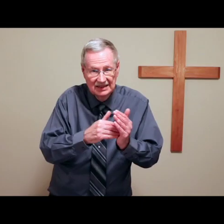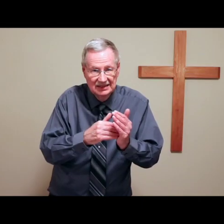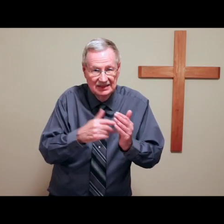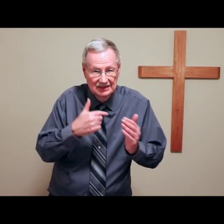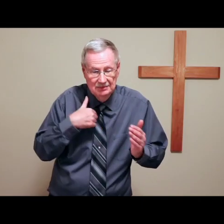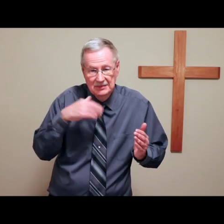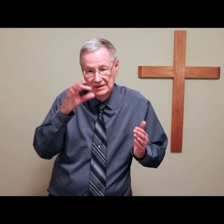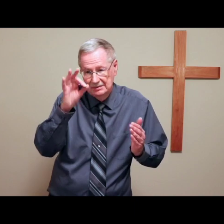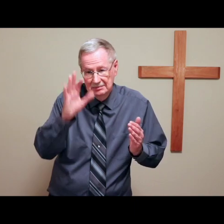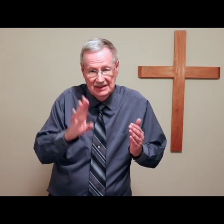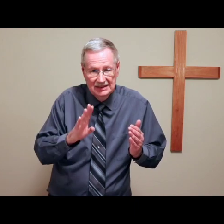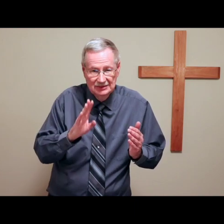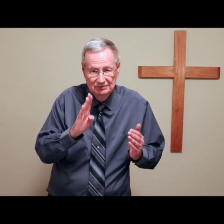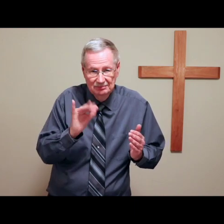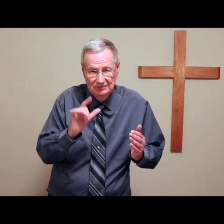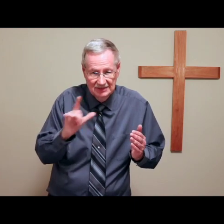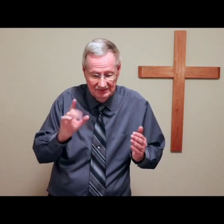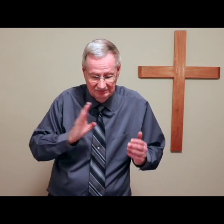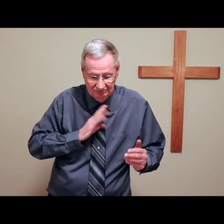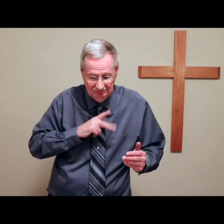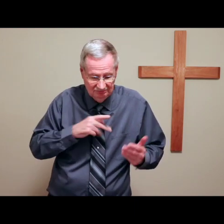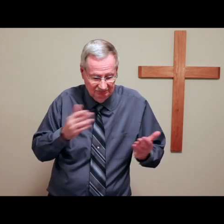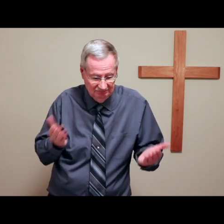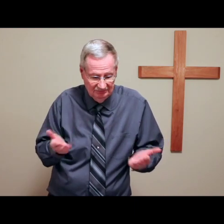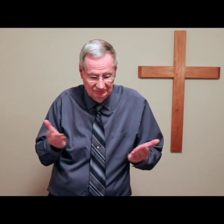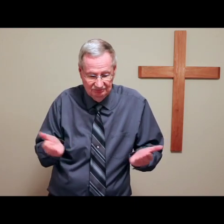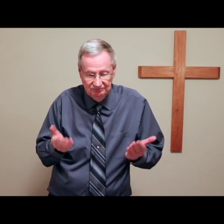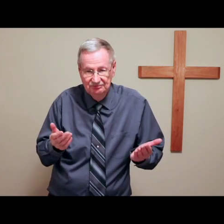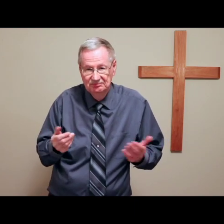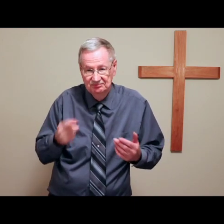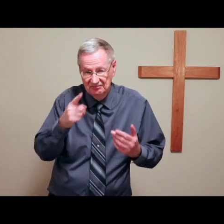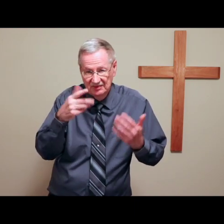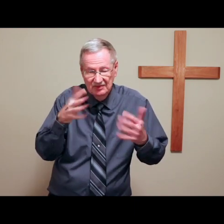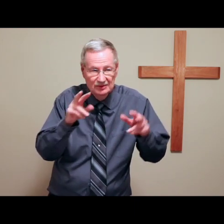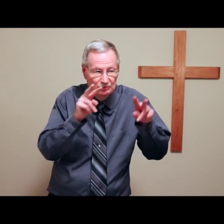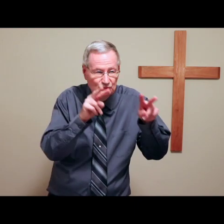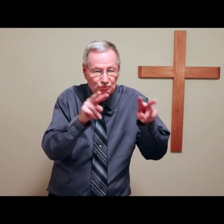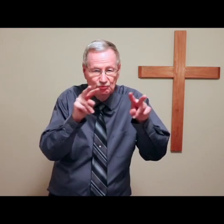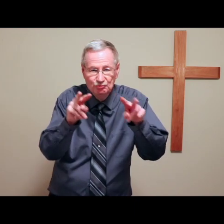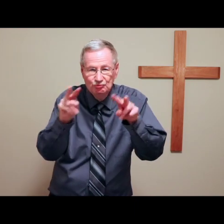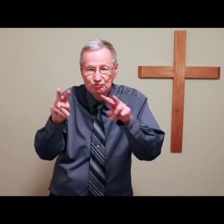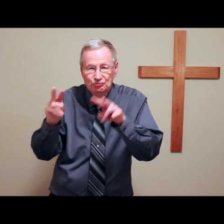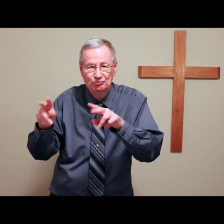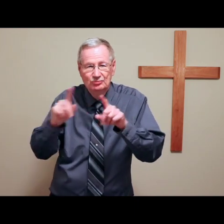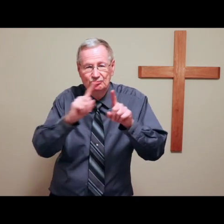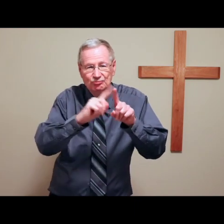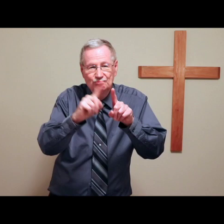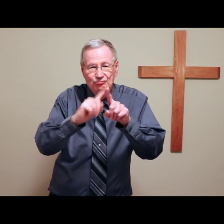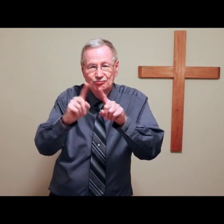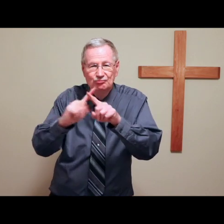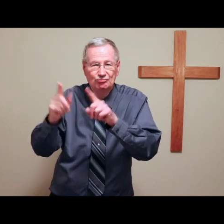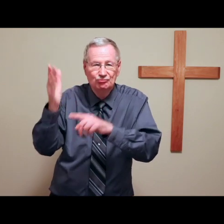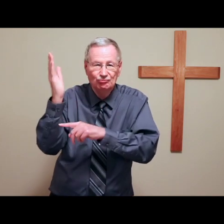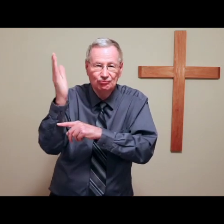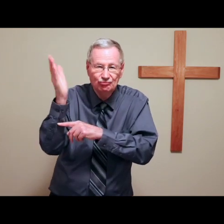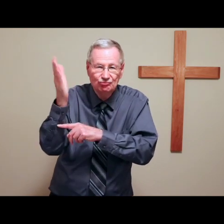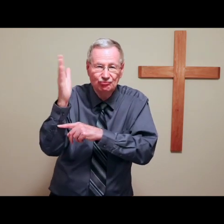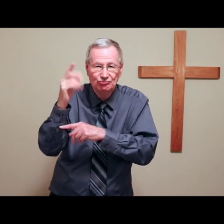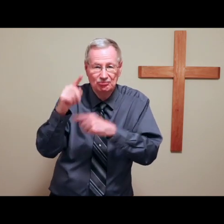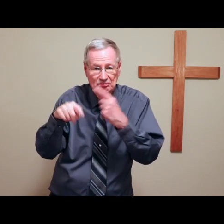Hello again. I'm Pastor Bill speaking today. You've watched many good stories